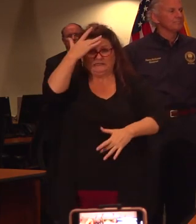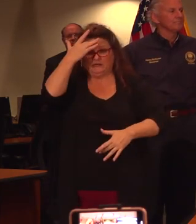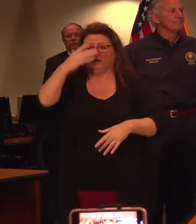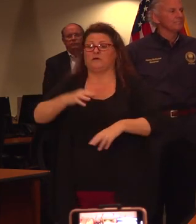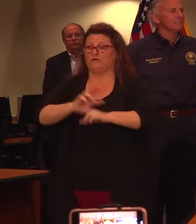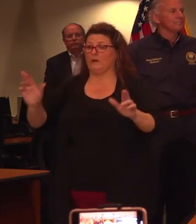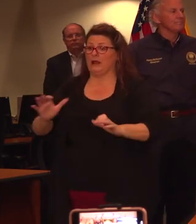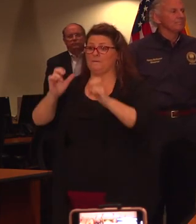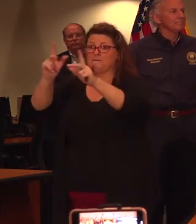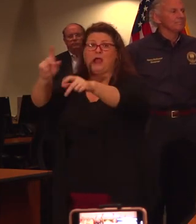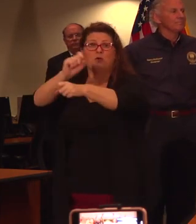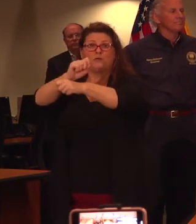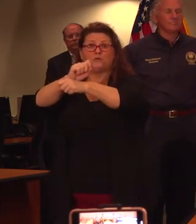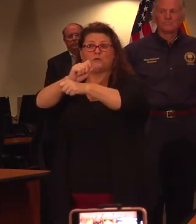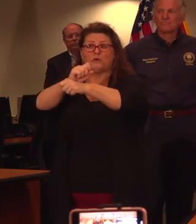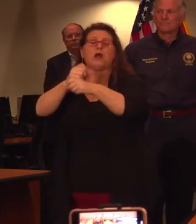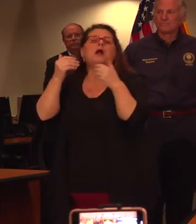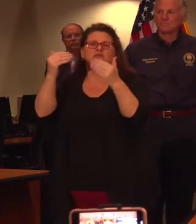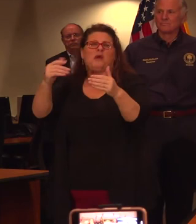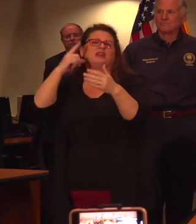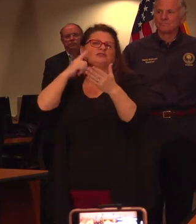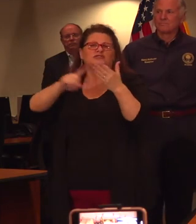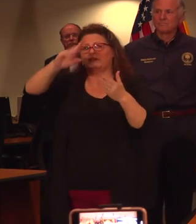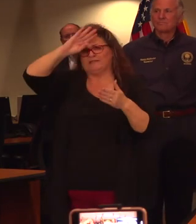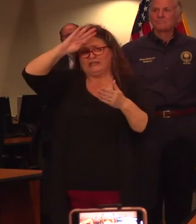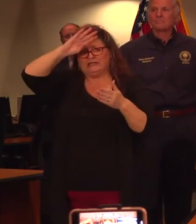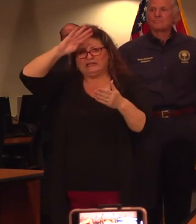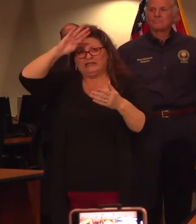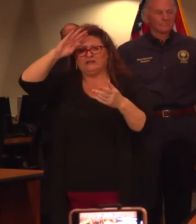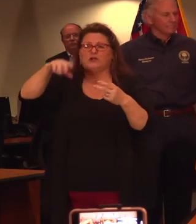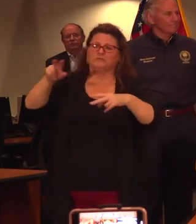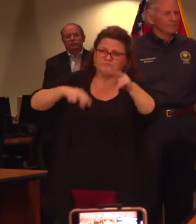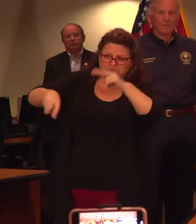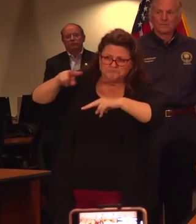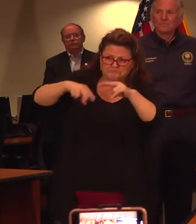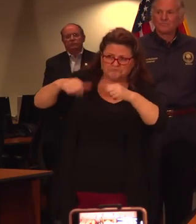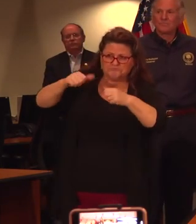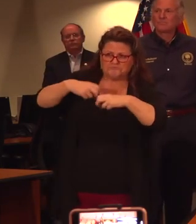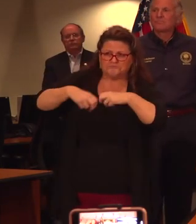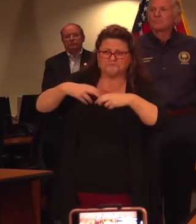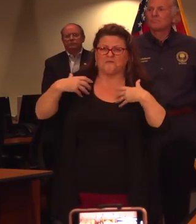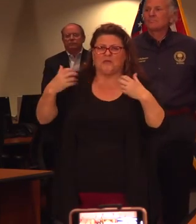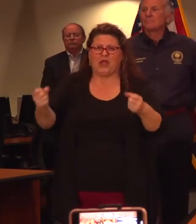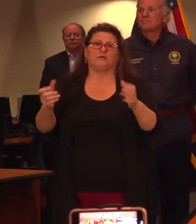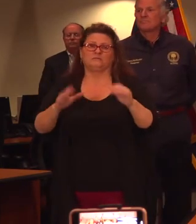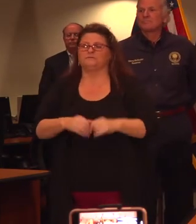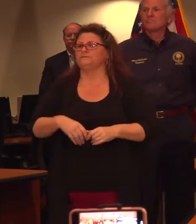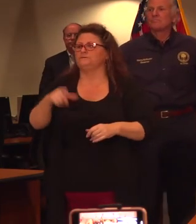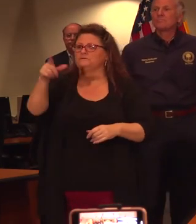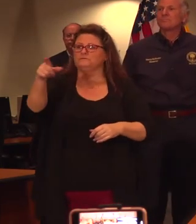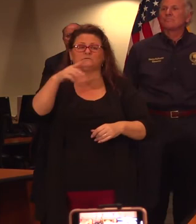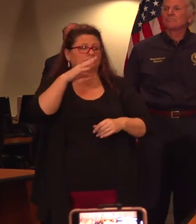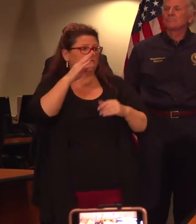monitor for symptoms, to check temperatures and do a symptom check. Dr. Bell, while you're up there, so we've heard these dates thrown around, May 1st